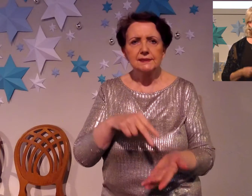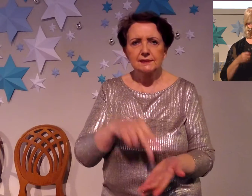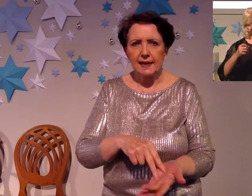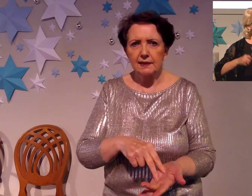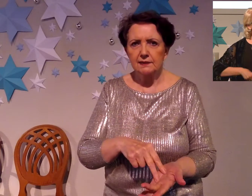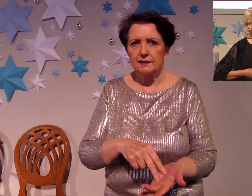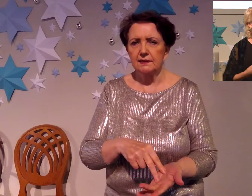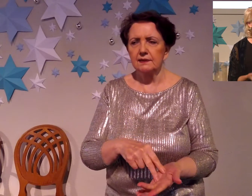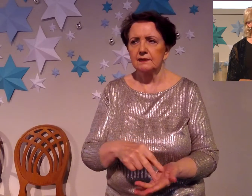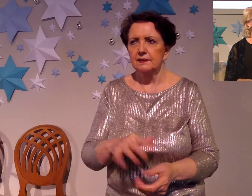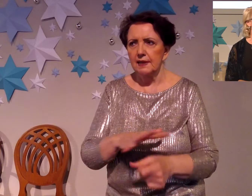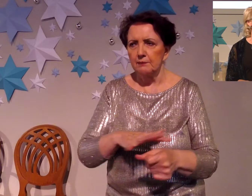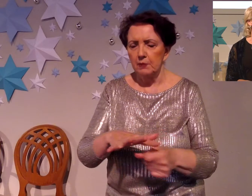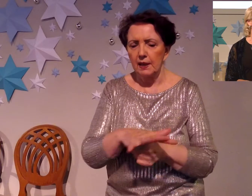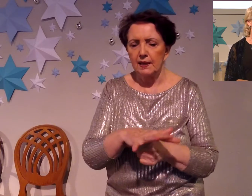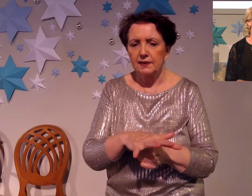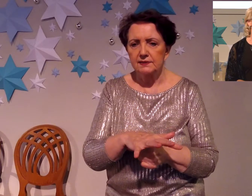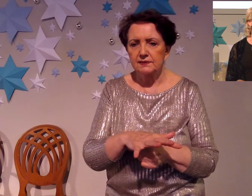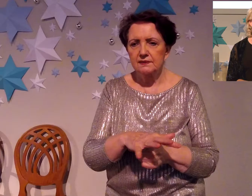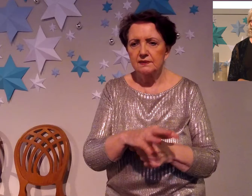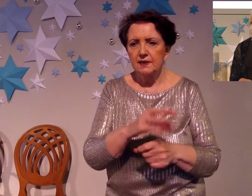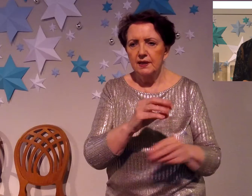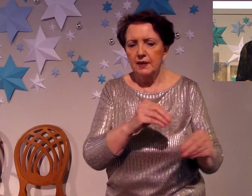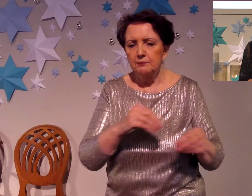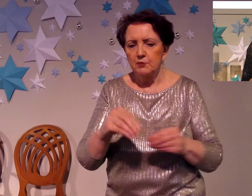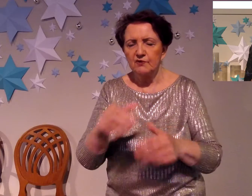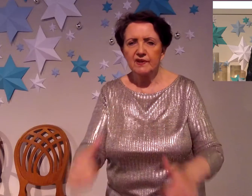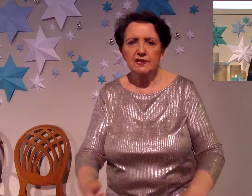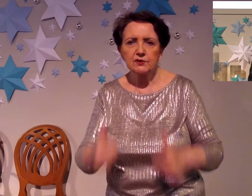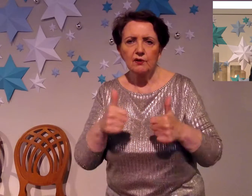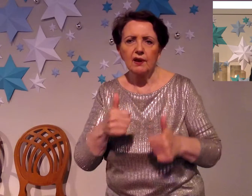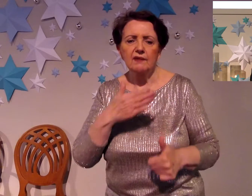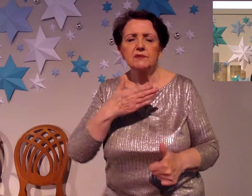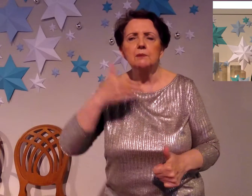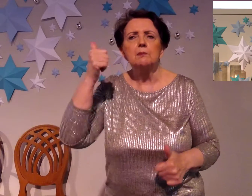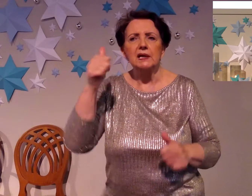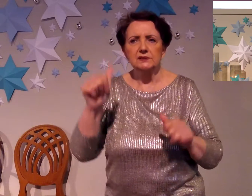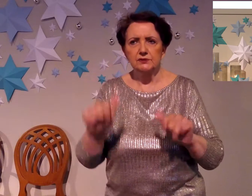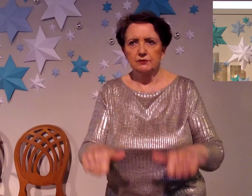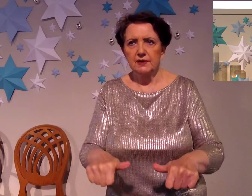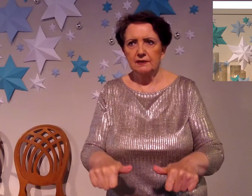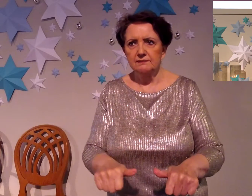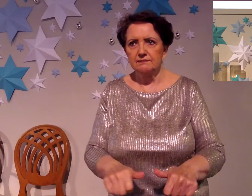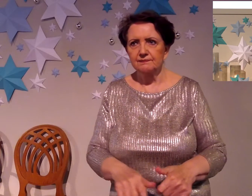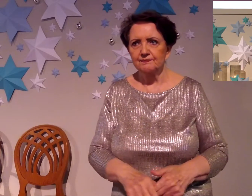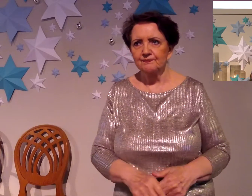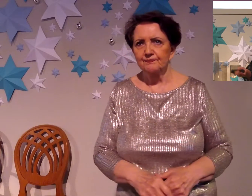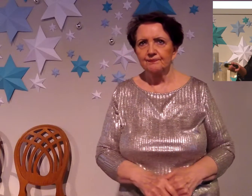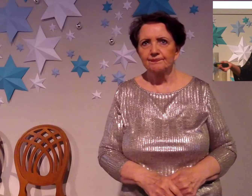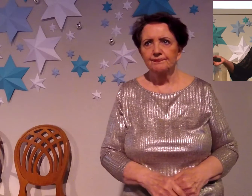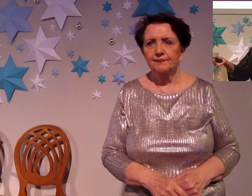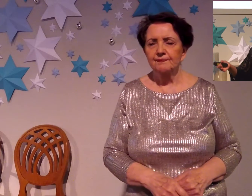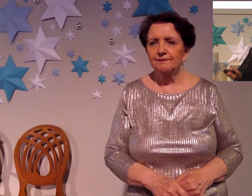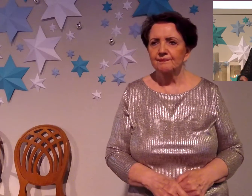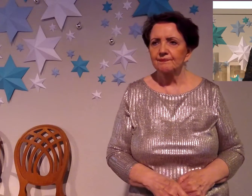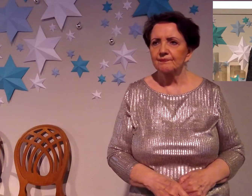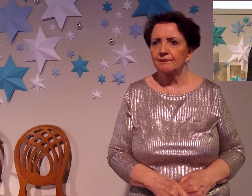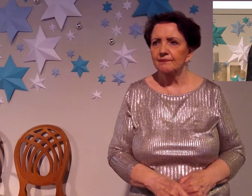place and moving in our lives to the best of our ability. And